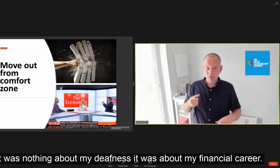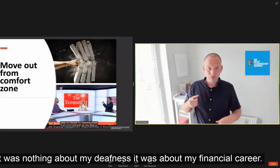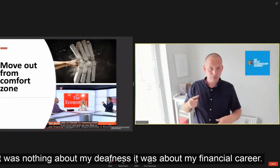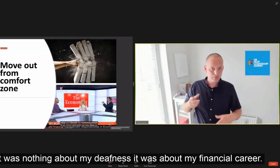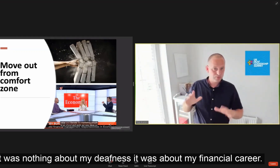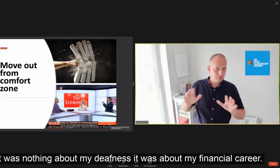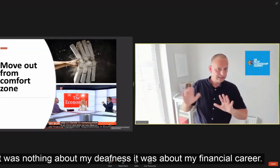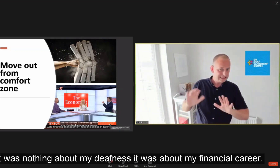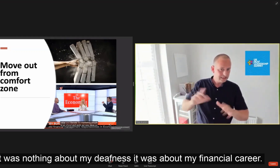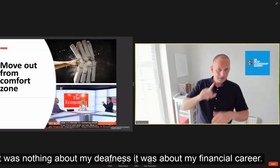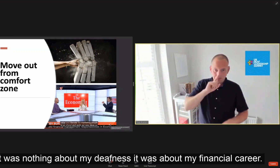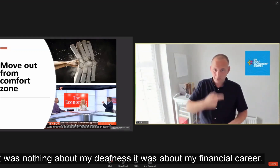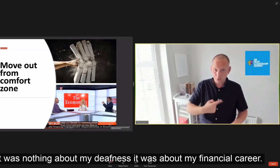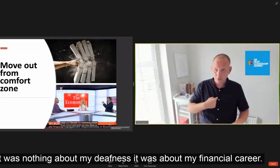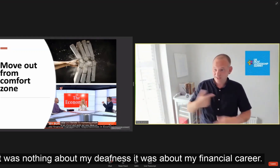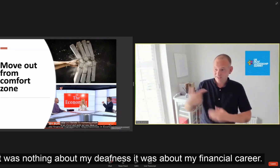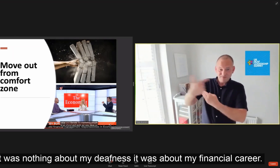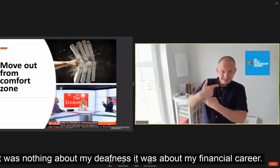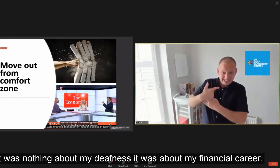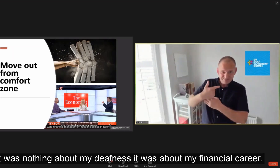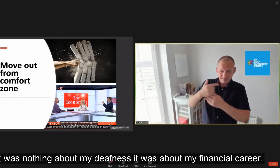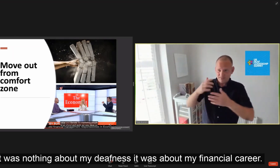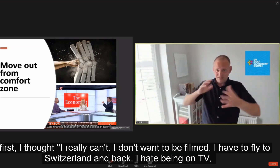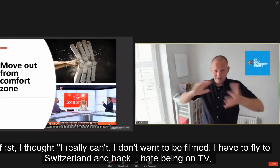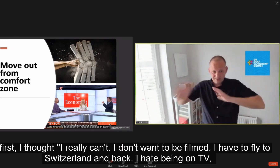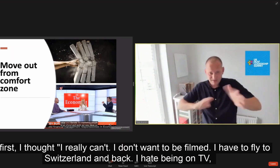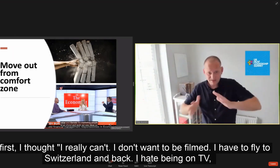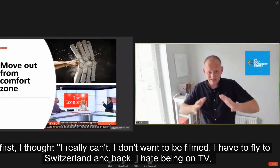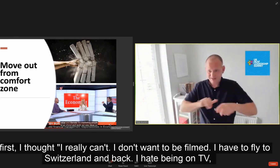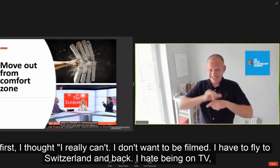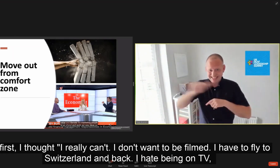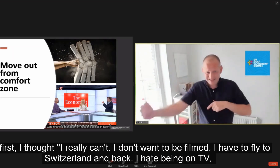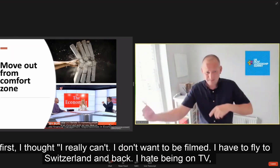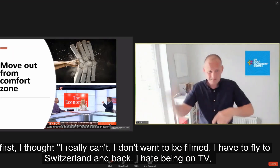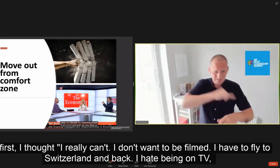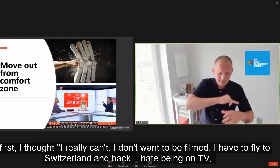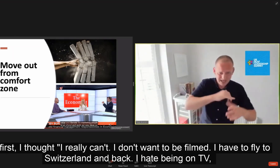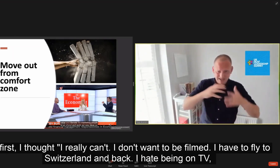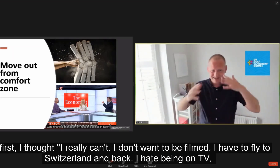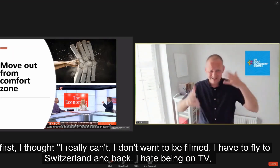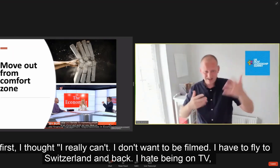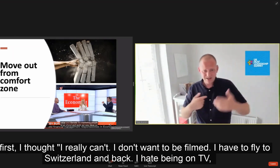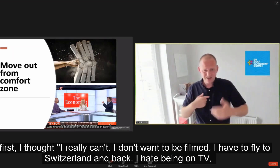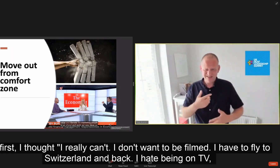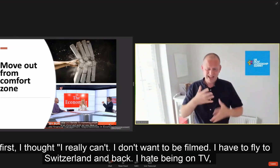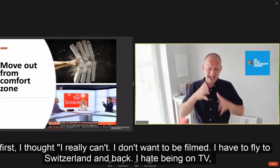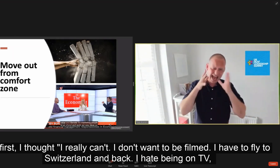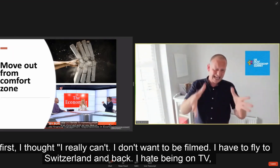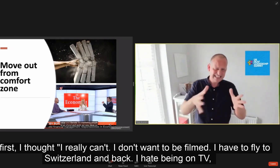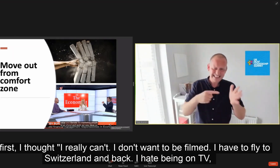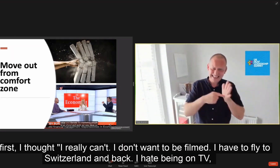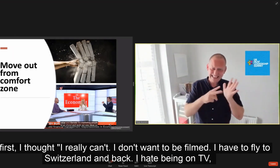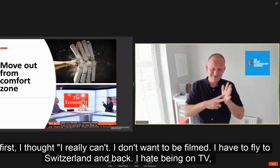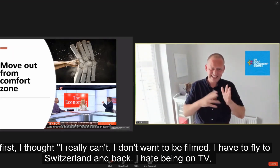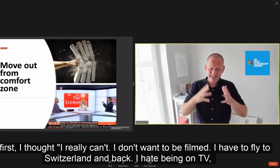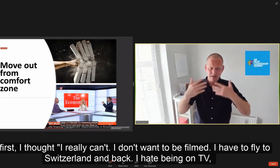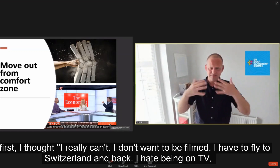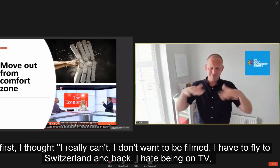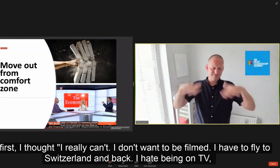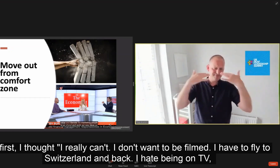financial career. And at first I thought, I really can't. I don't want to be filmed. I have to fly to Switzerland and back. I really hate